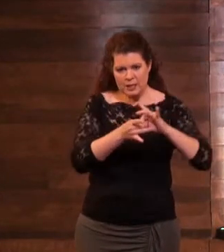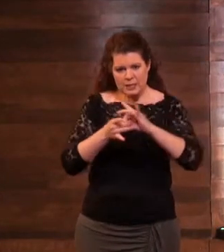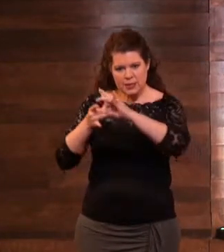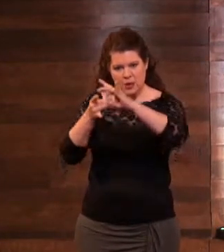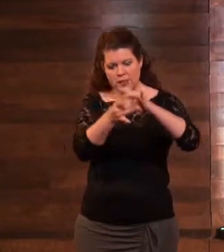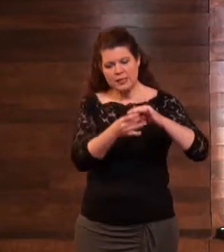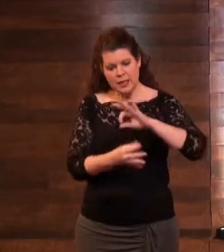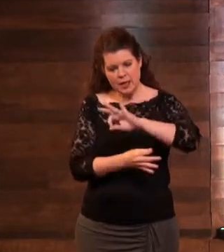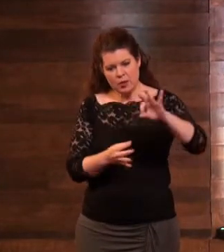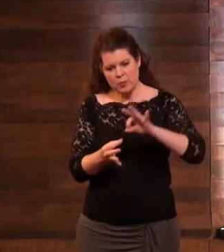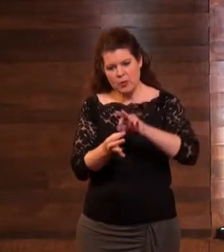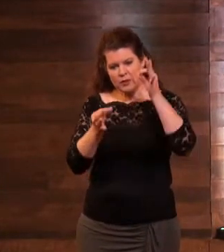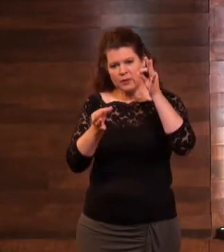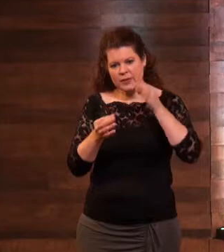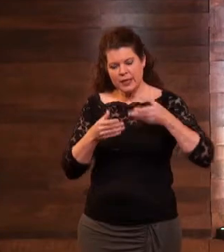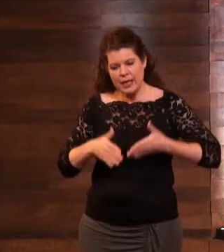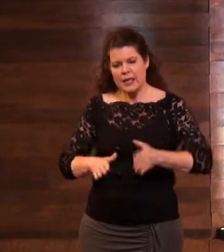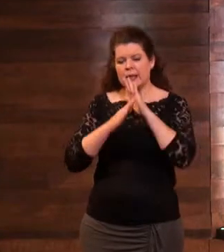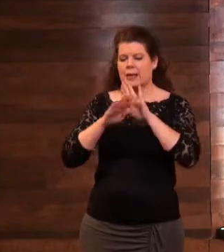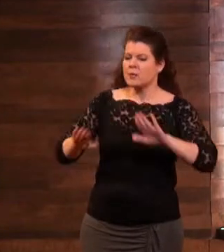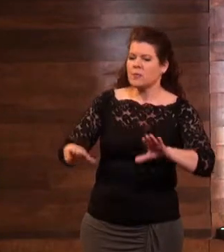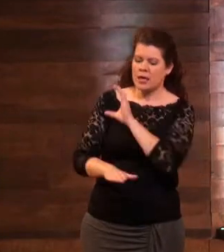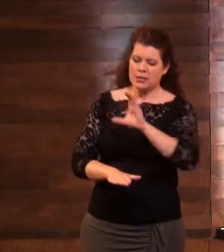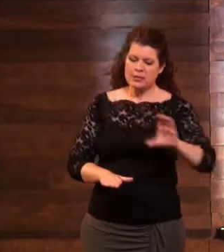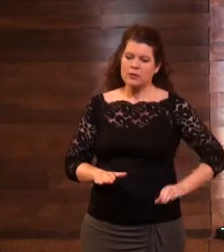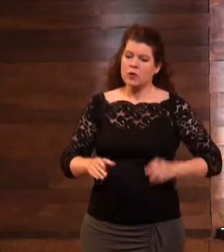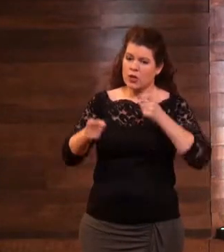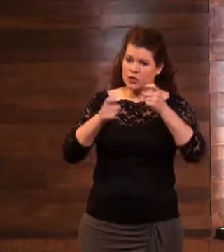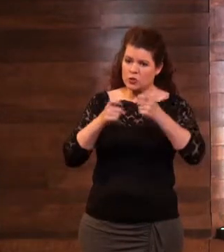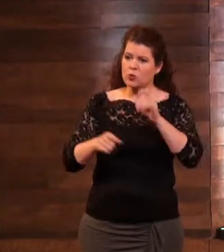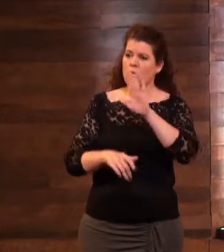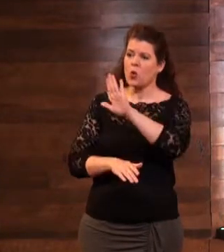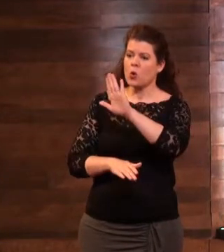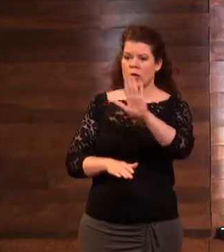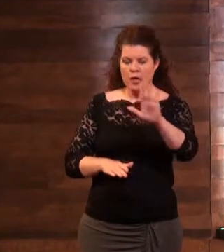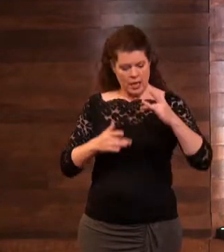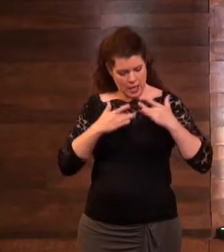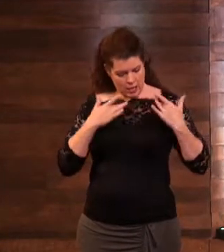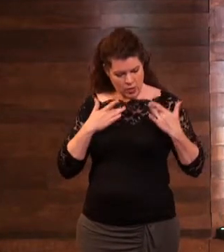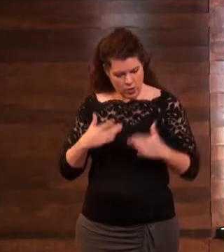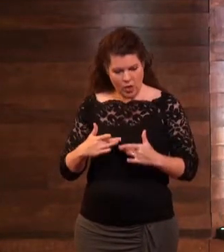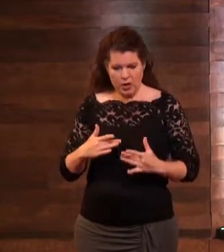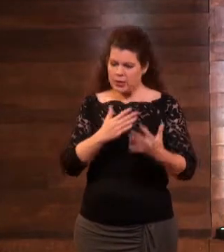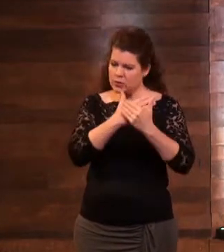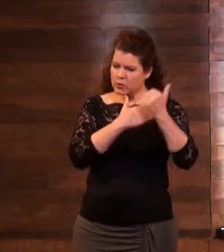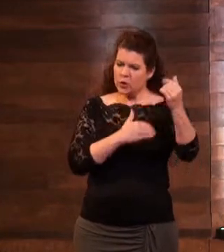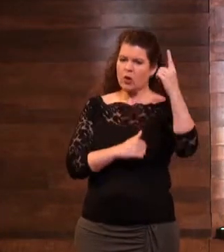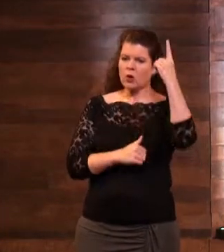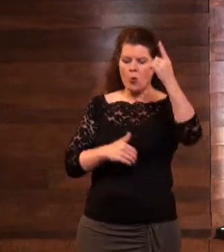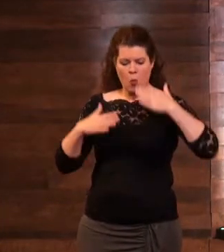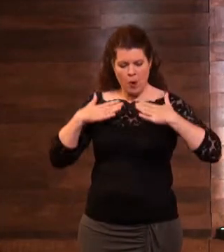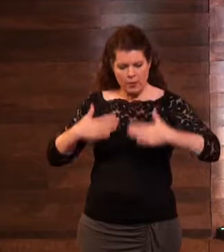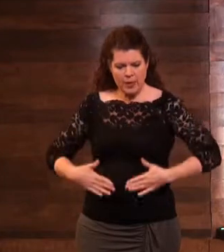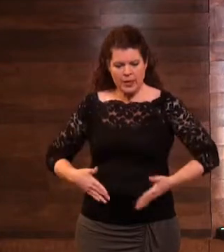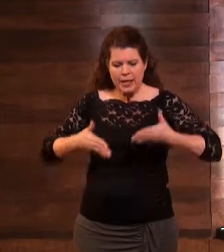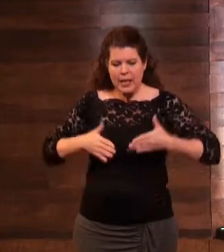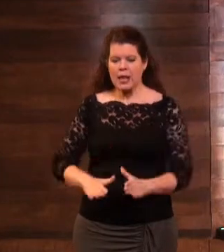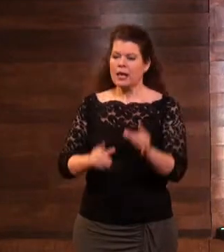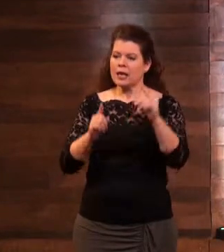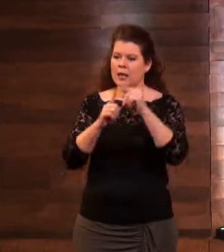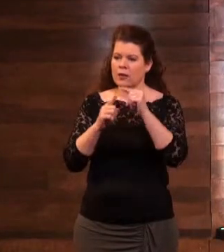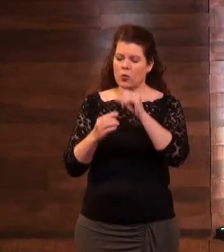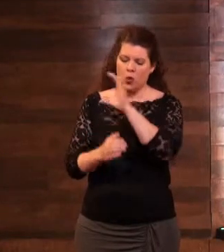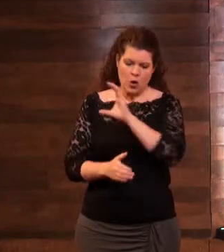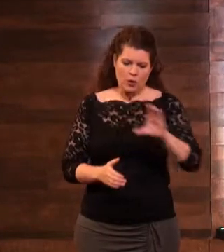in your hearts, to which indeed you were called in one body. And be thankful. Let the word of Christ dwell in you